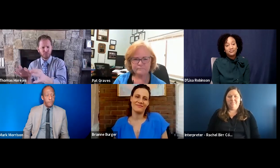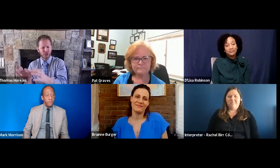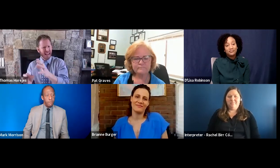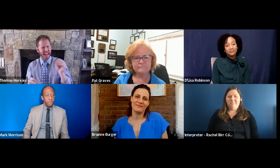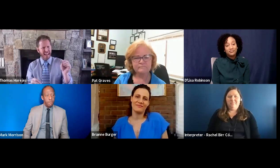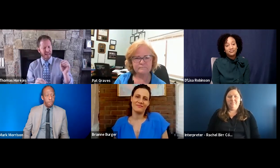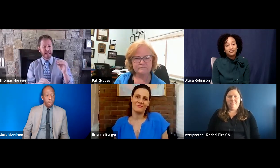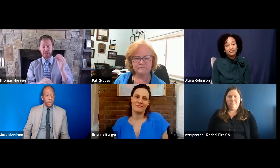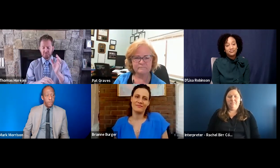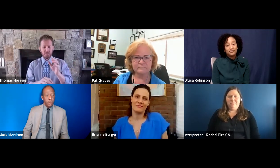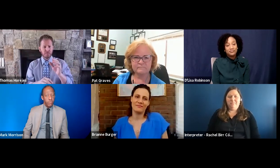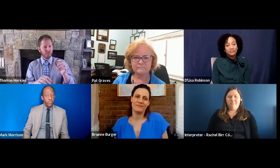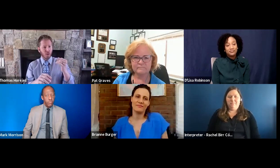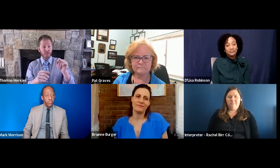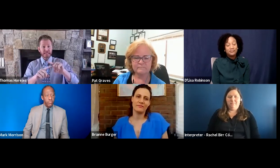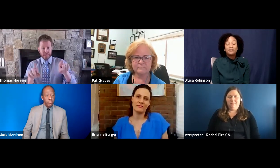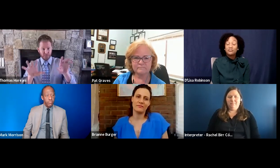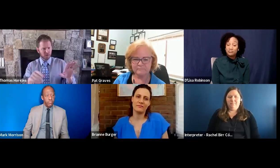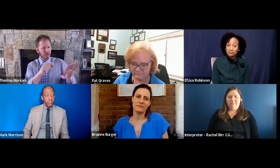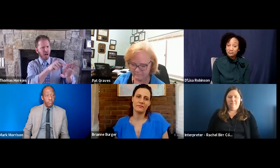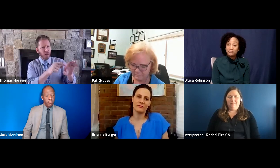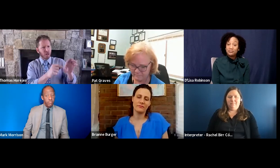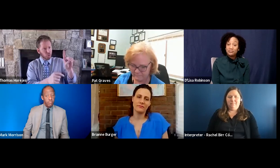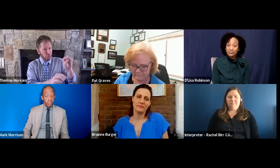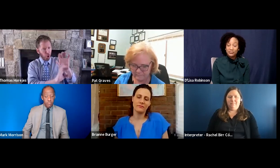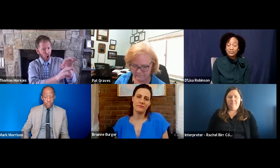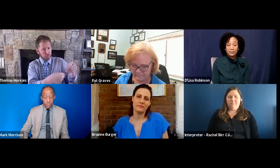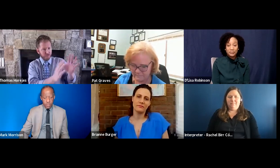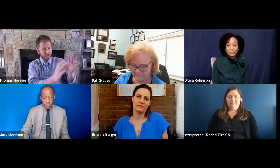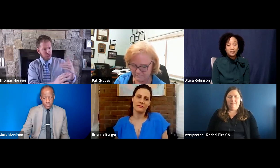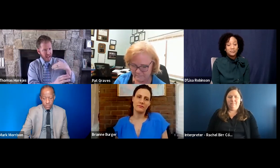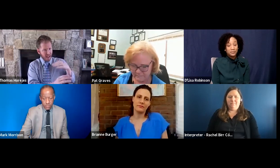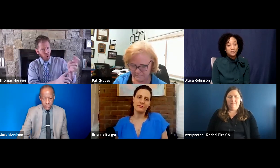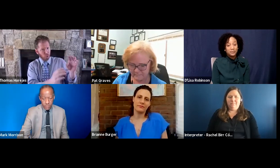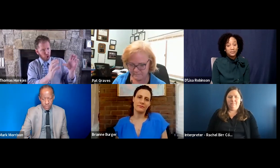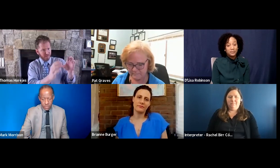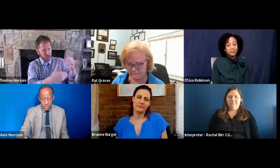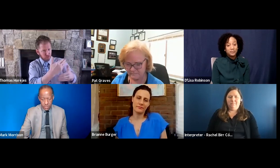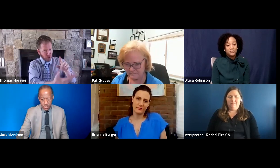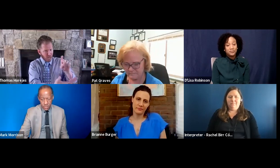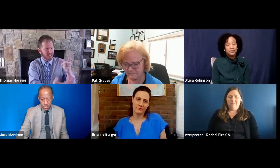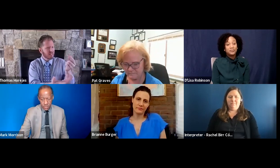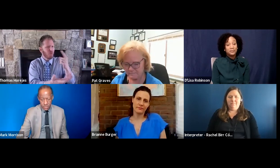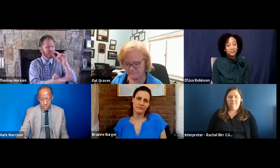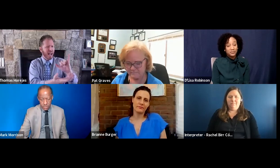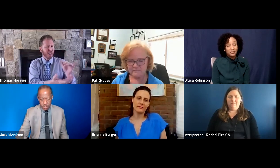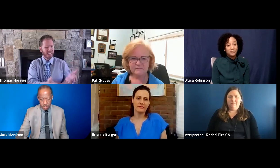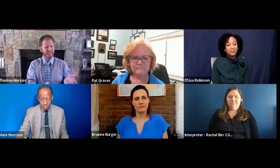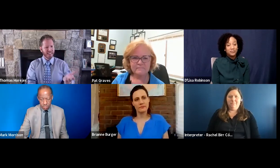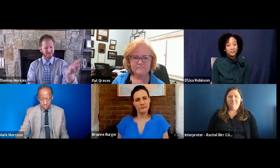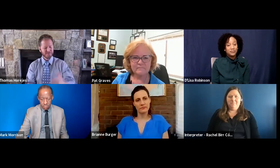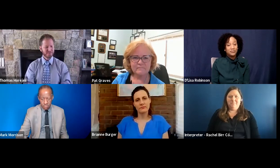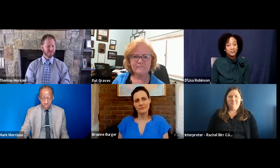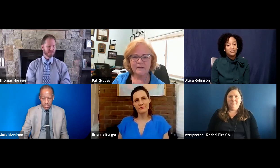providing CART and auto captions? You can talk to us. I mean, we know that there is a difference. Do CART providers have their own